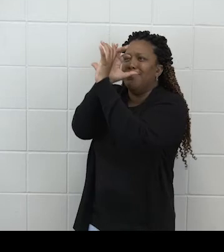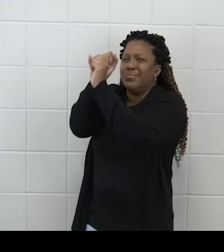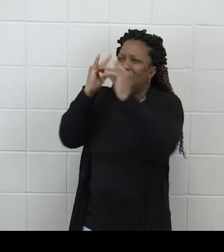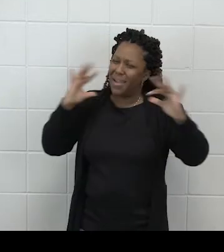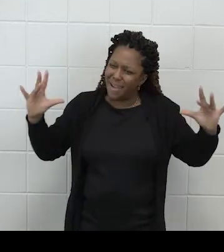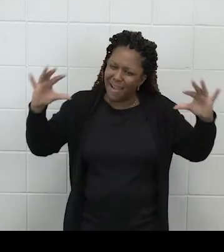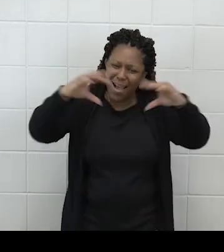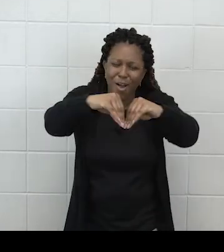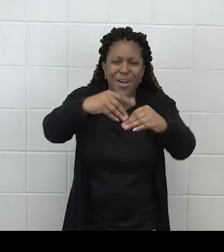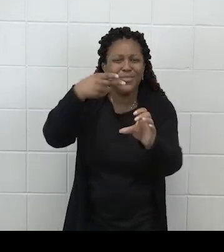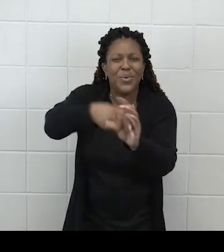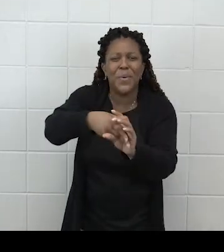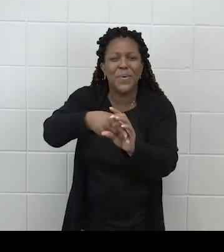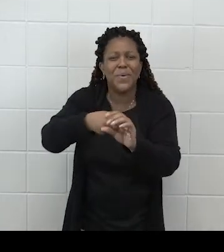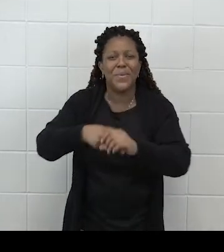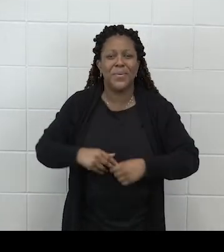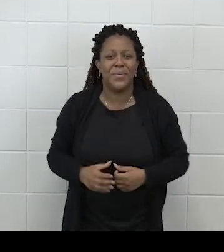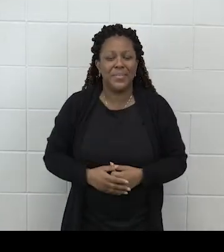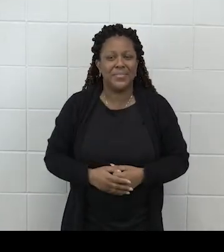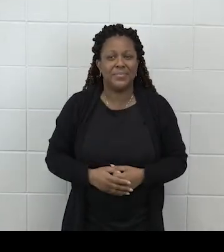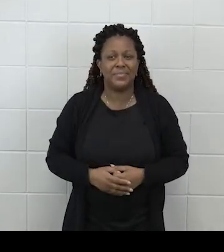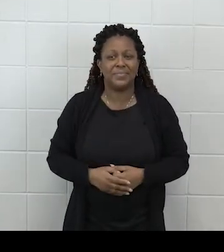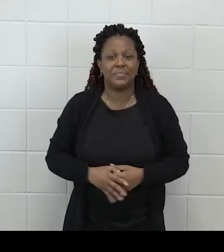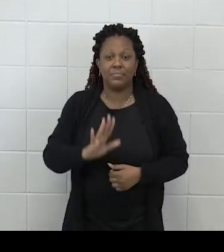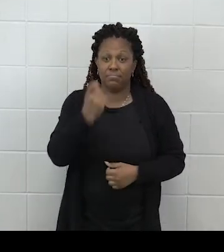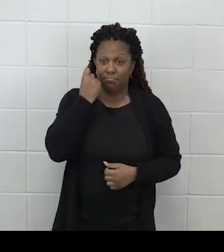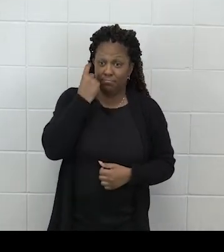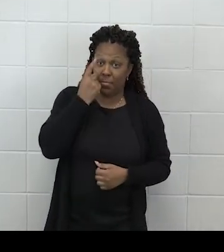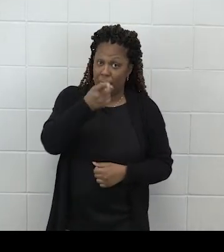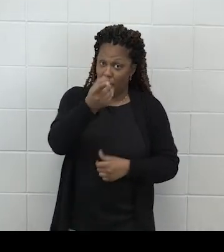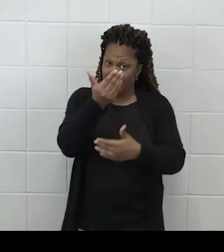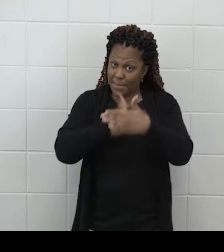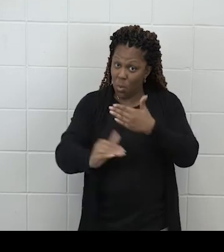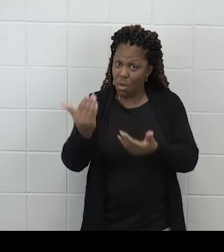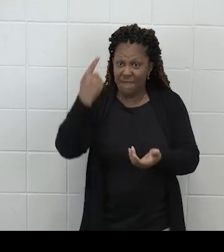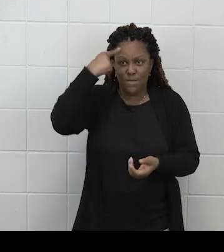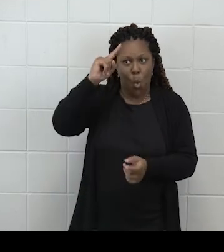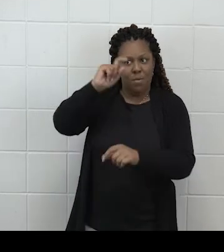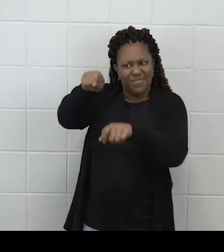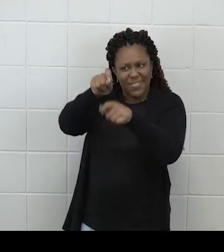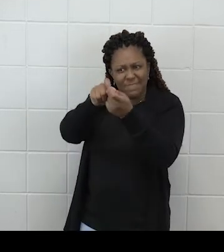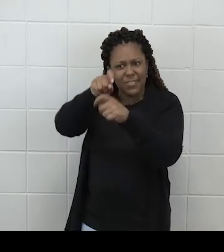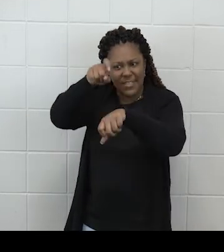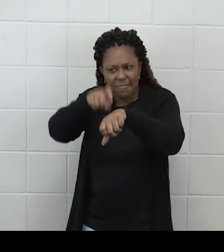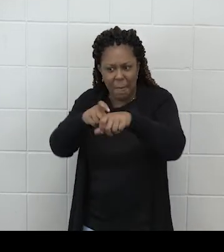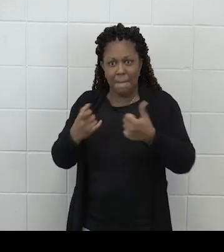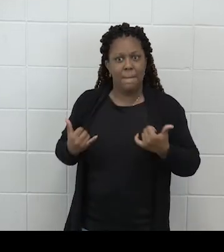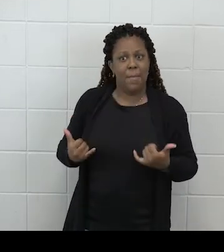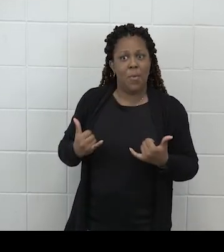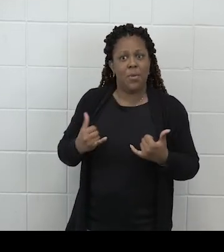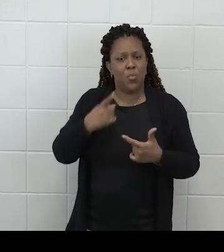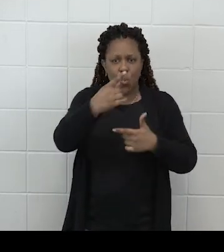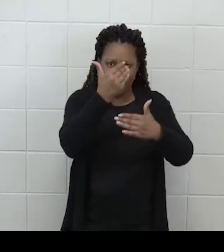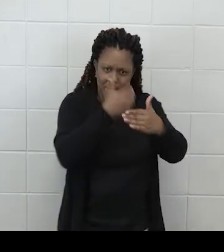were born for a time such as this. You were born to carry a message of love and sacrifice. You were born to make a difference in